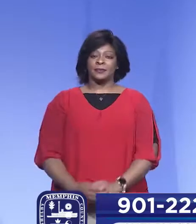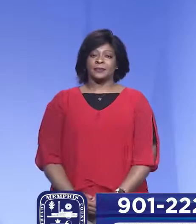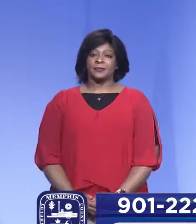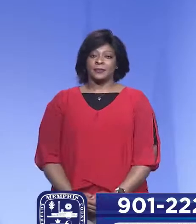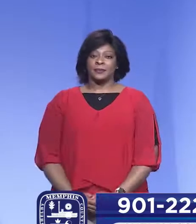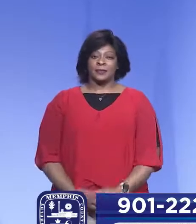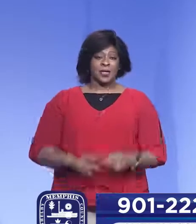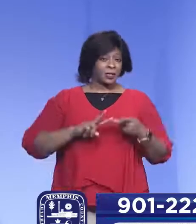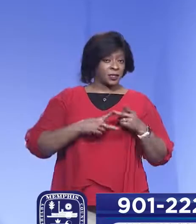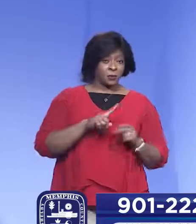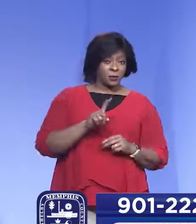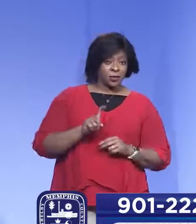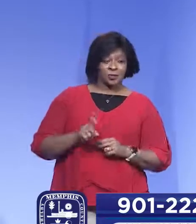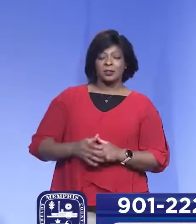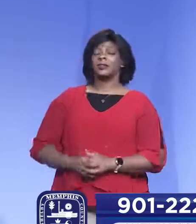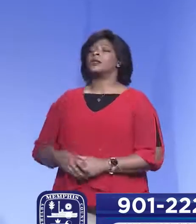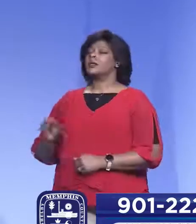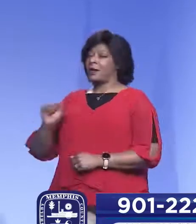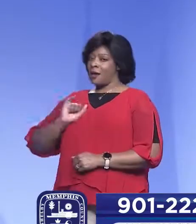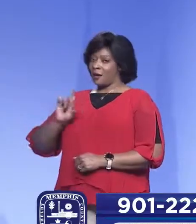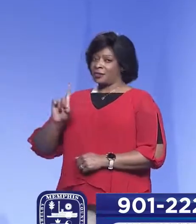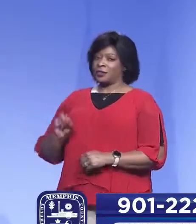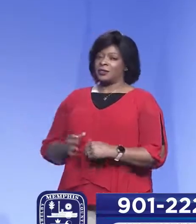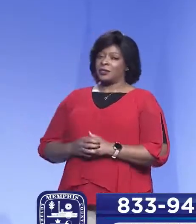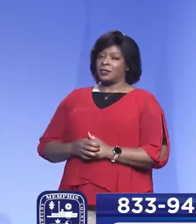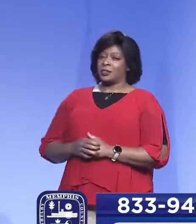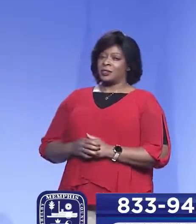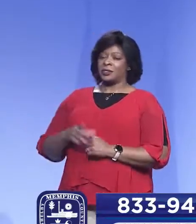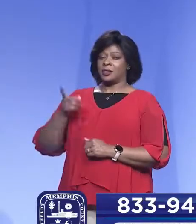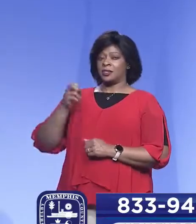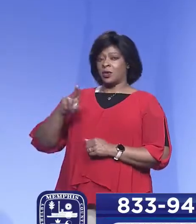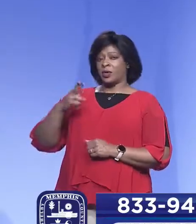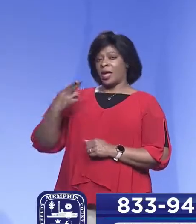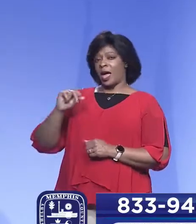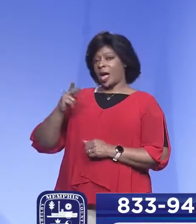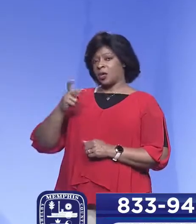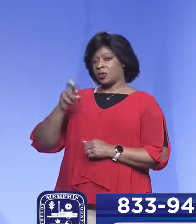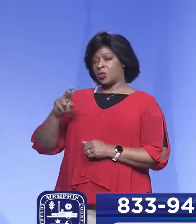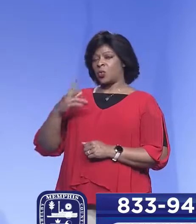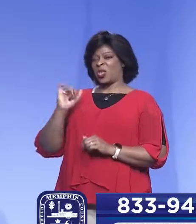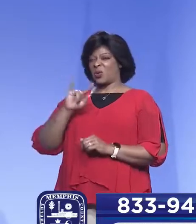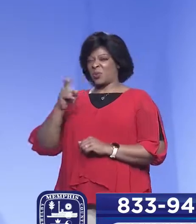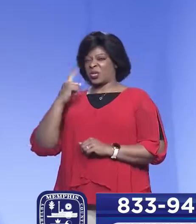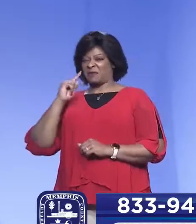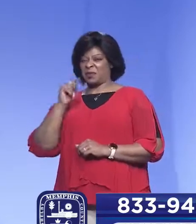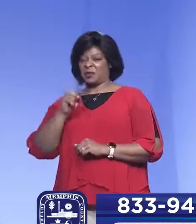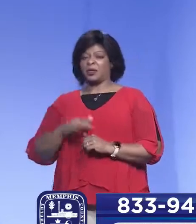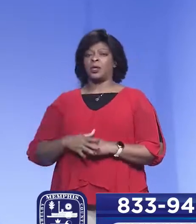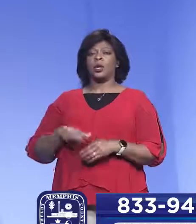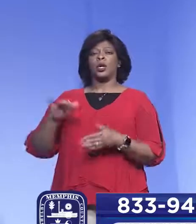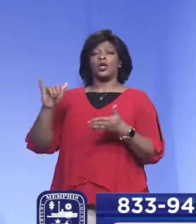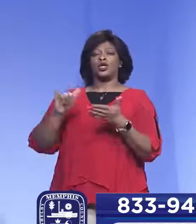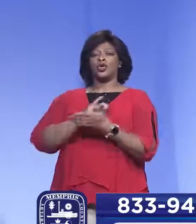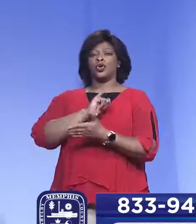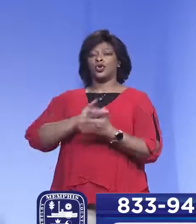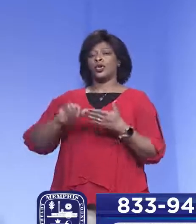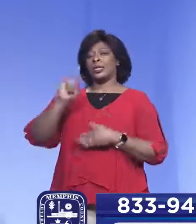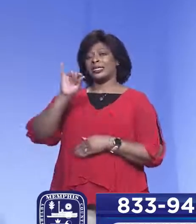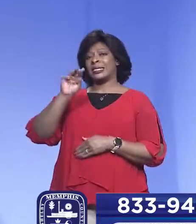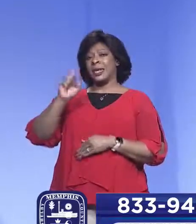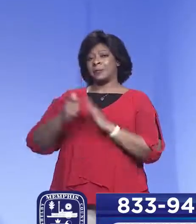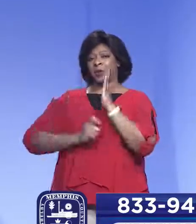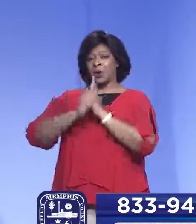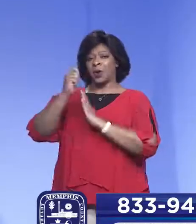Do you have a follow-up? Okay, I do. Dr. Alisa Haushalter, this one's for you. There's a New York Times article with